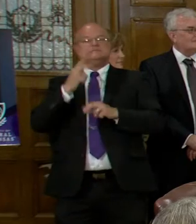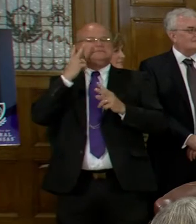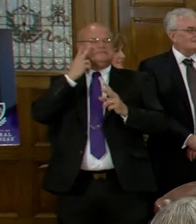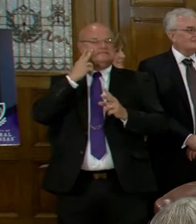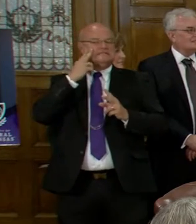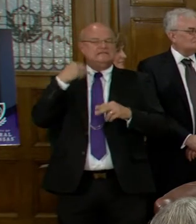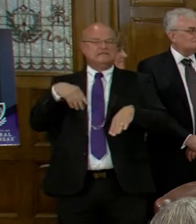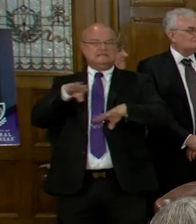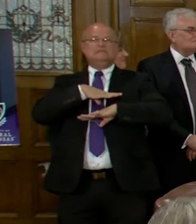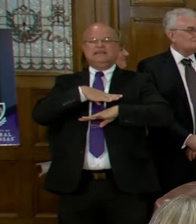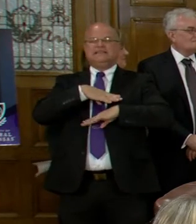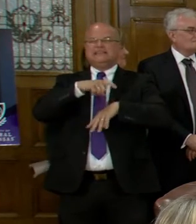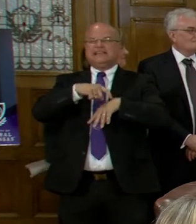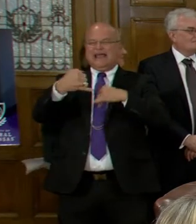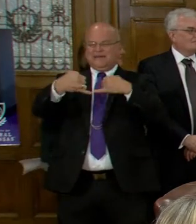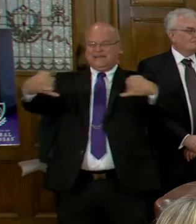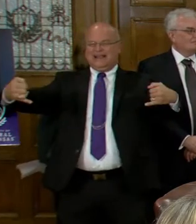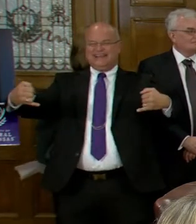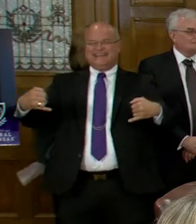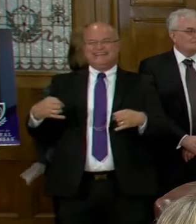if we can meet that timeline.